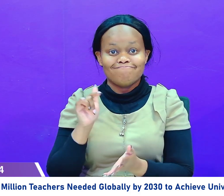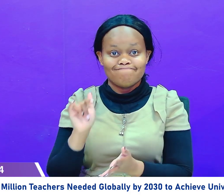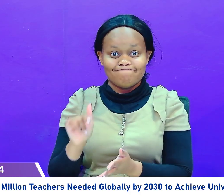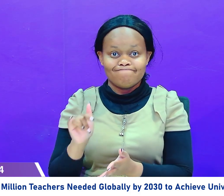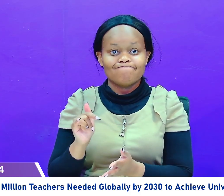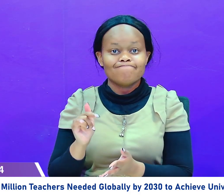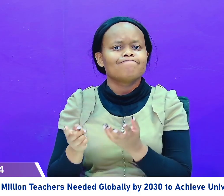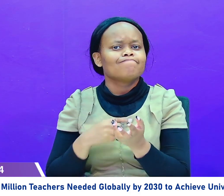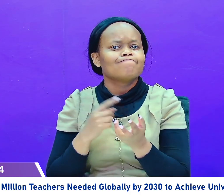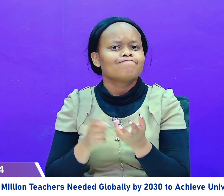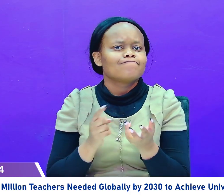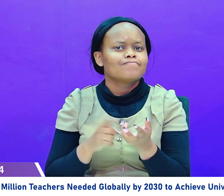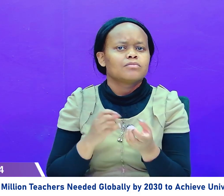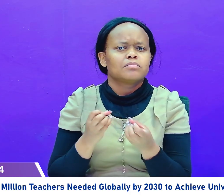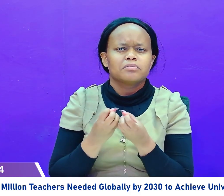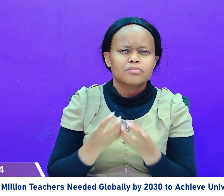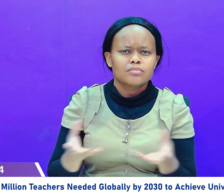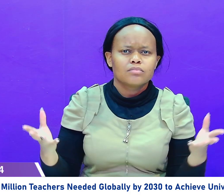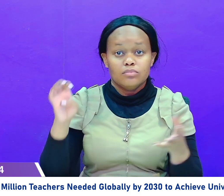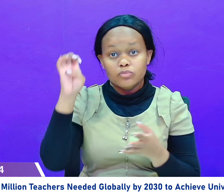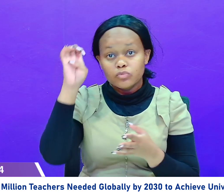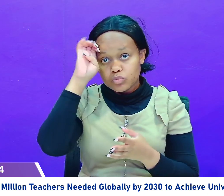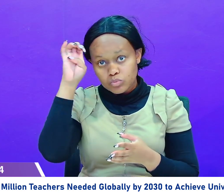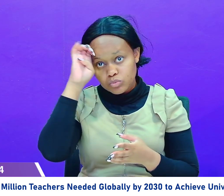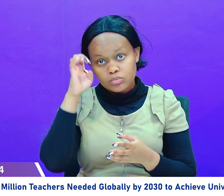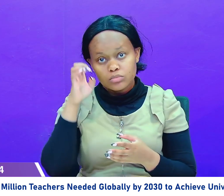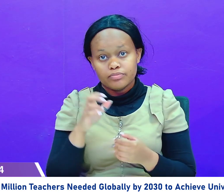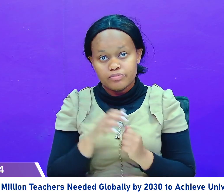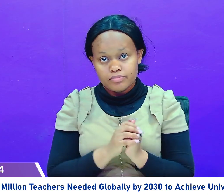15 million of the required educators.